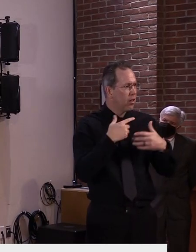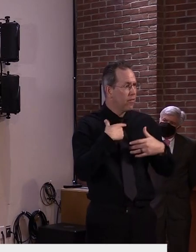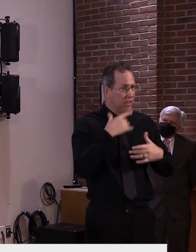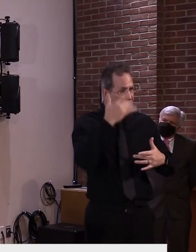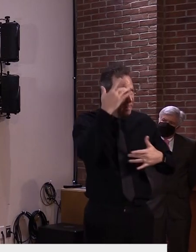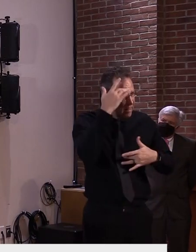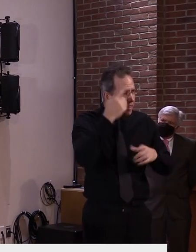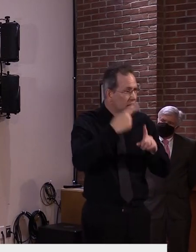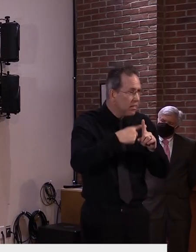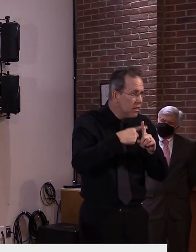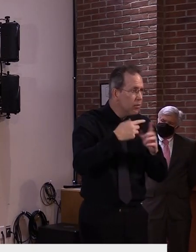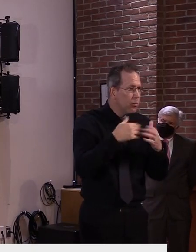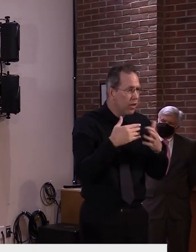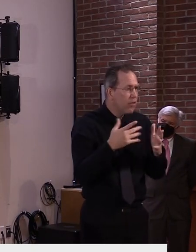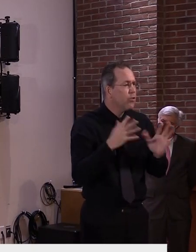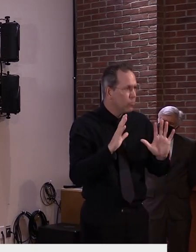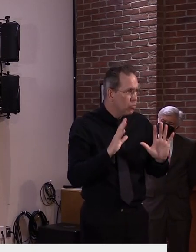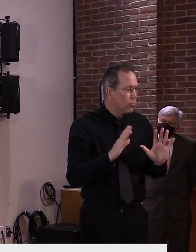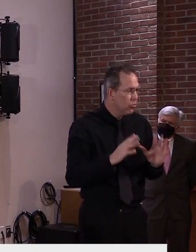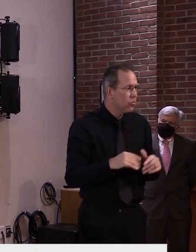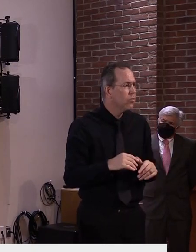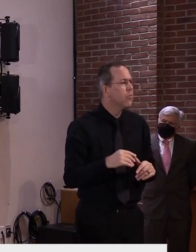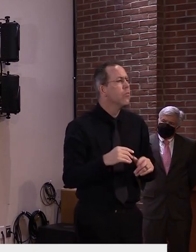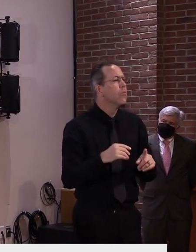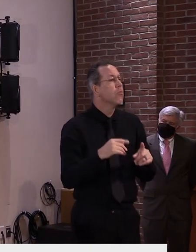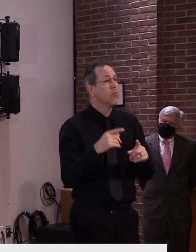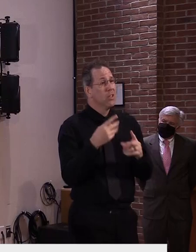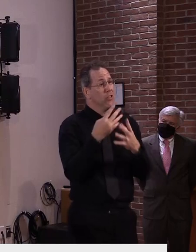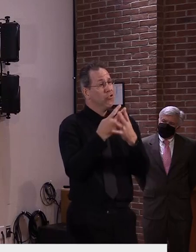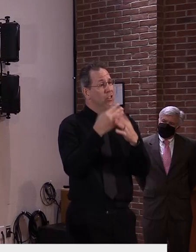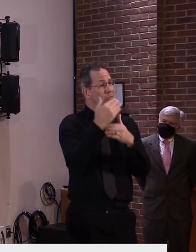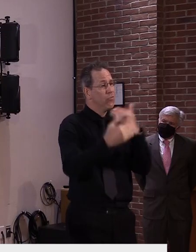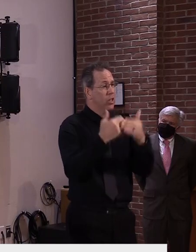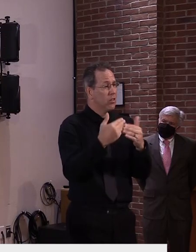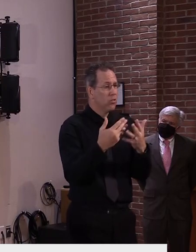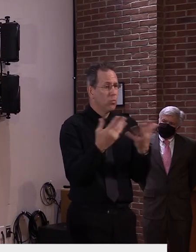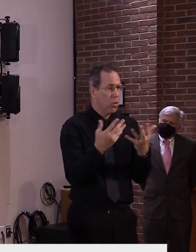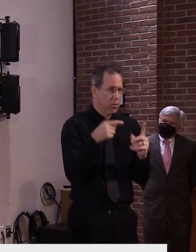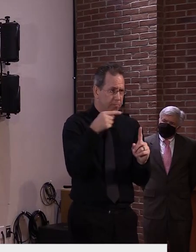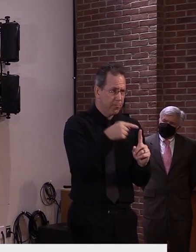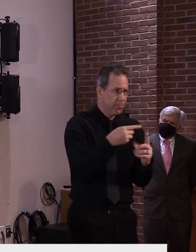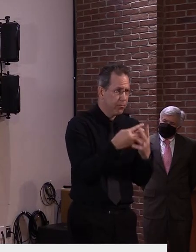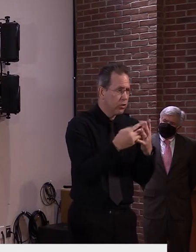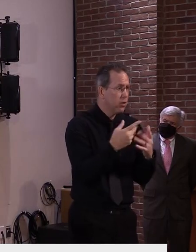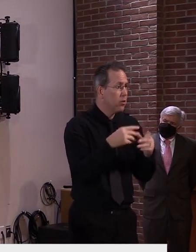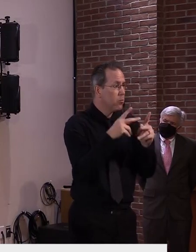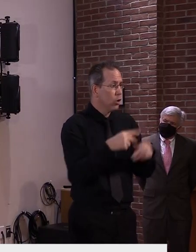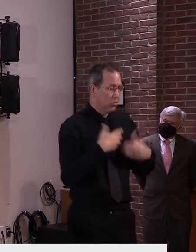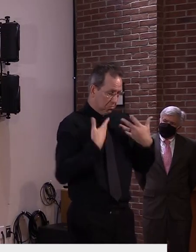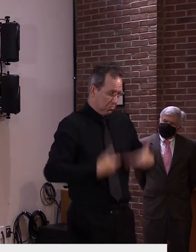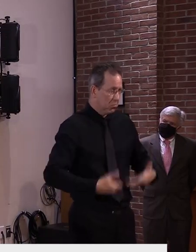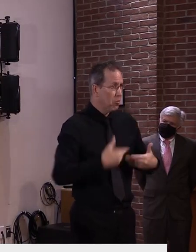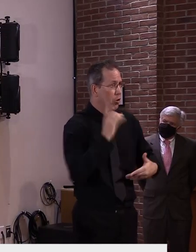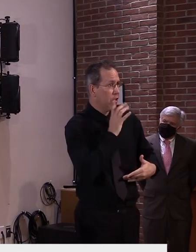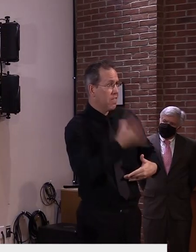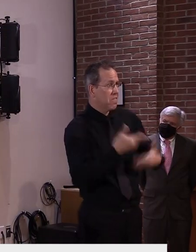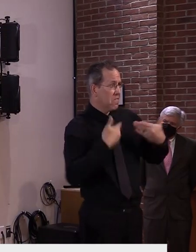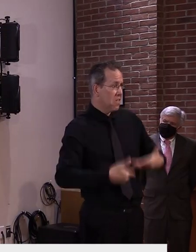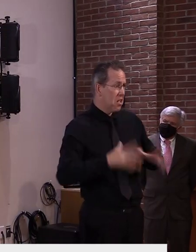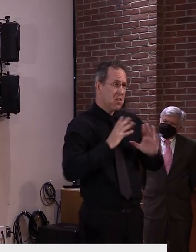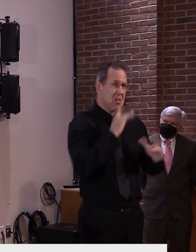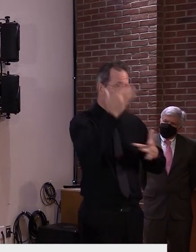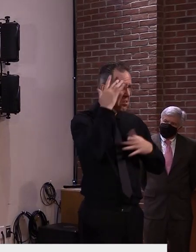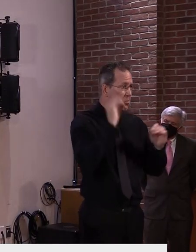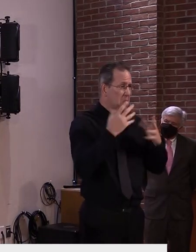to screen for a disease, meaning that you're screening someone who has no symptoms, feels well, but you just want to know, do they